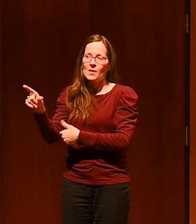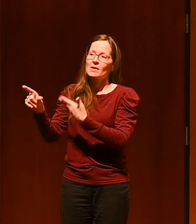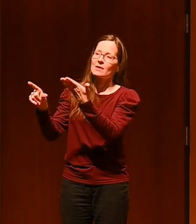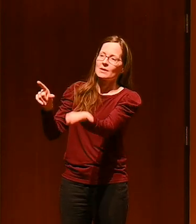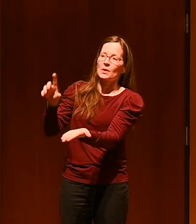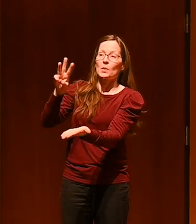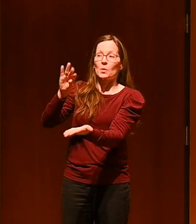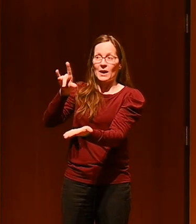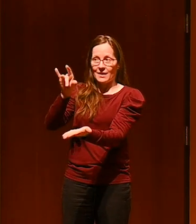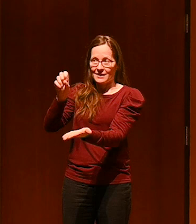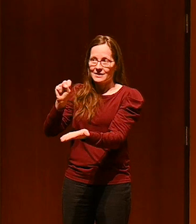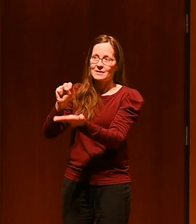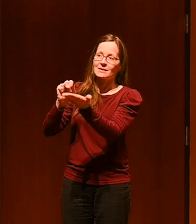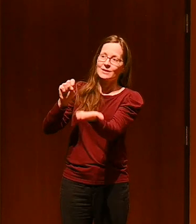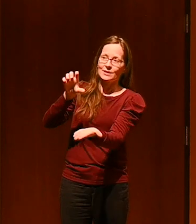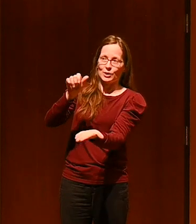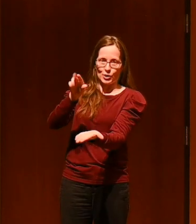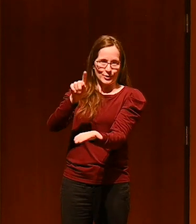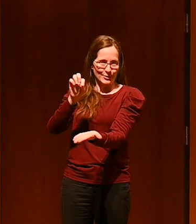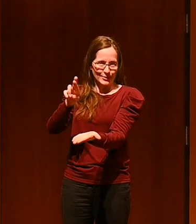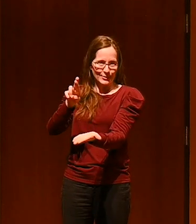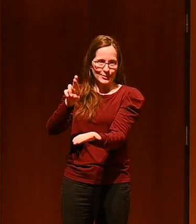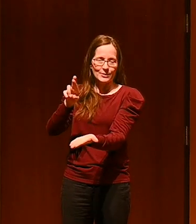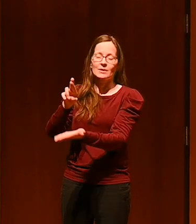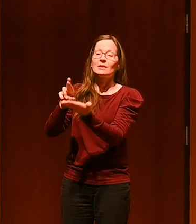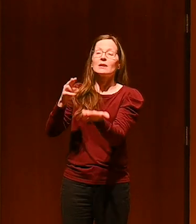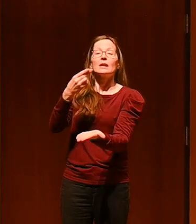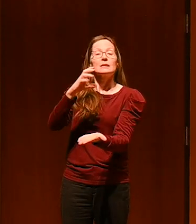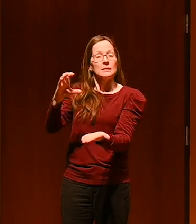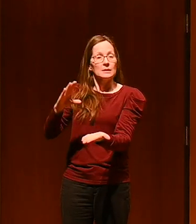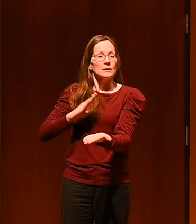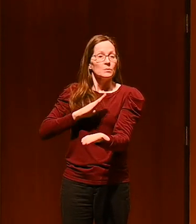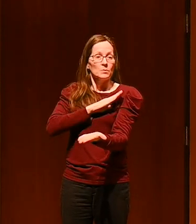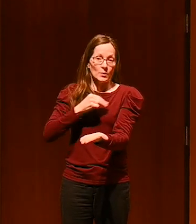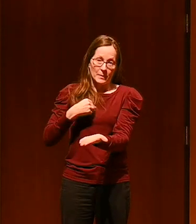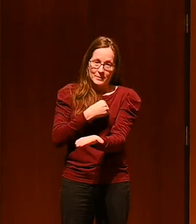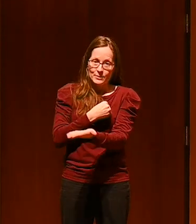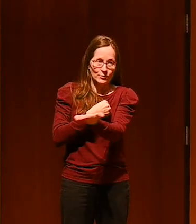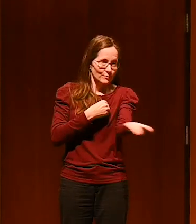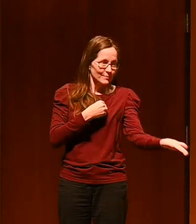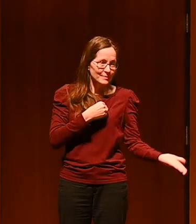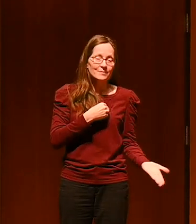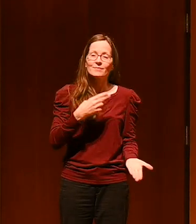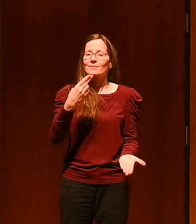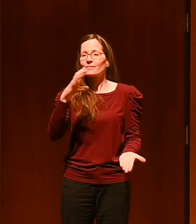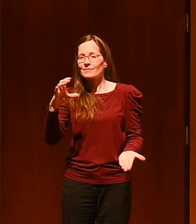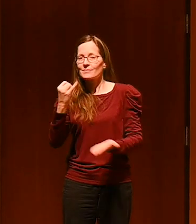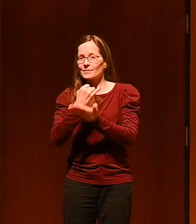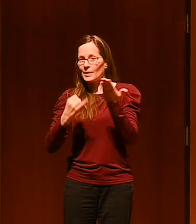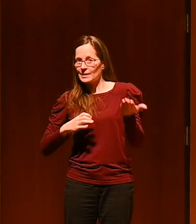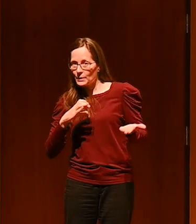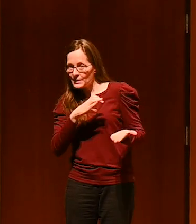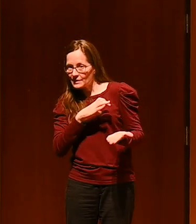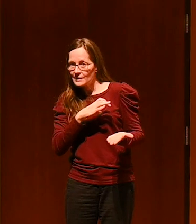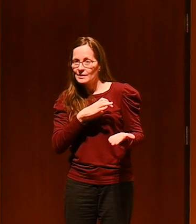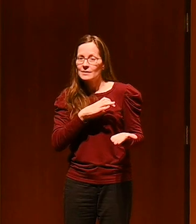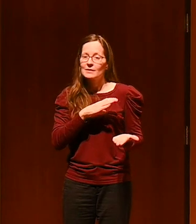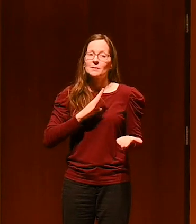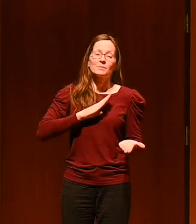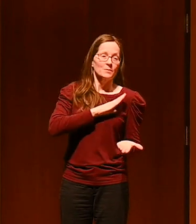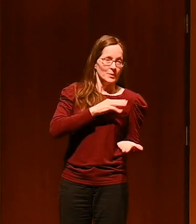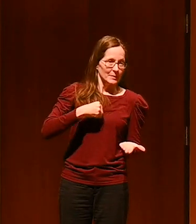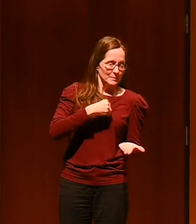Vice President Jared Carter, HCC board members, Howard County Arts Council and board